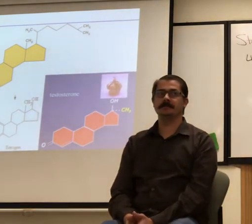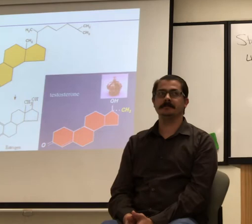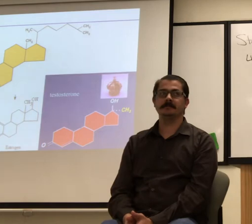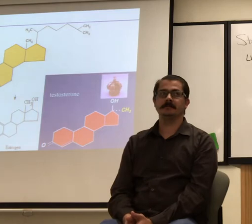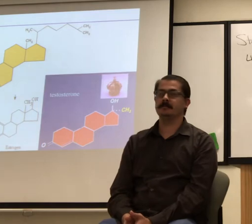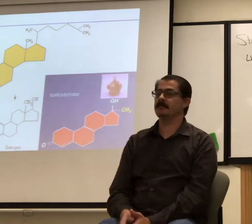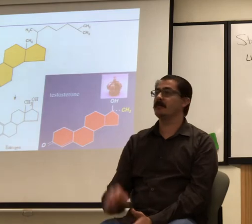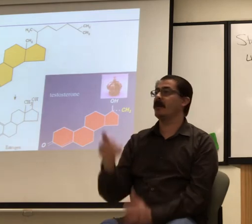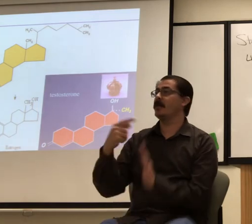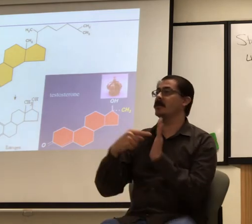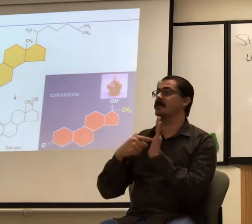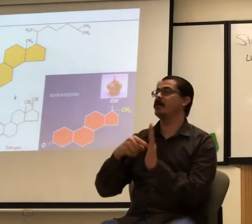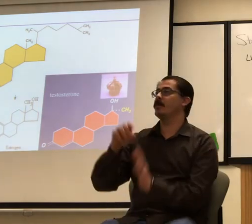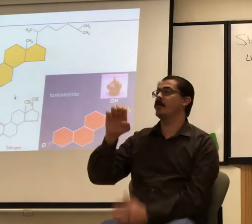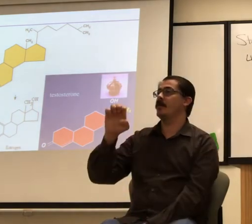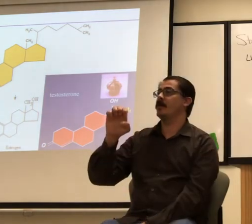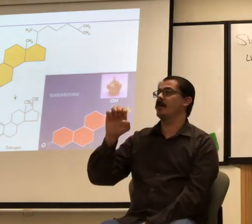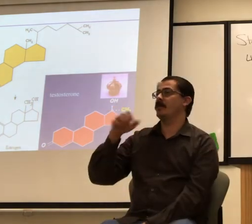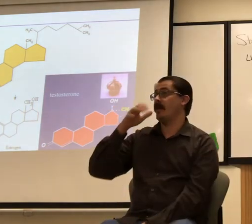example, estrogen,